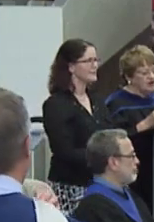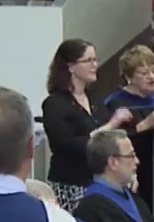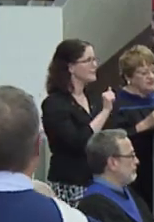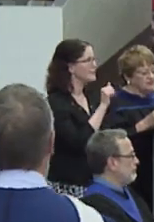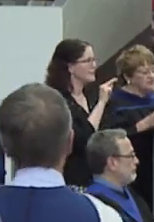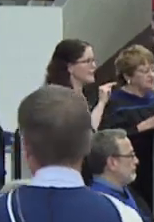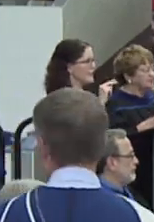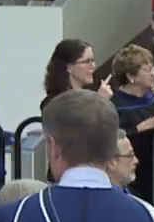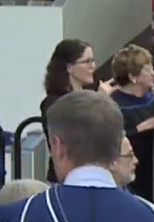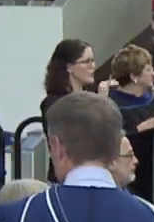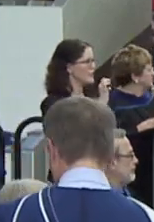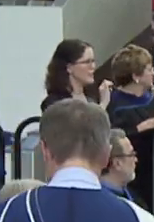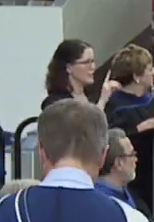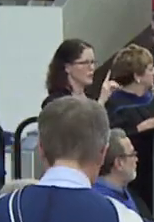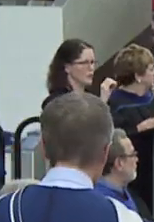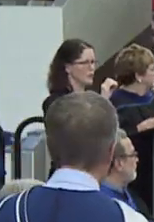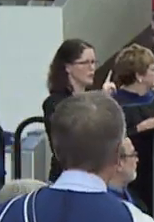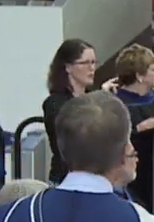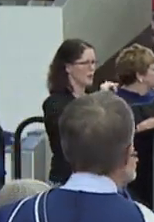Angie Dolliver,